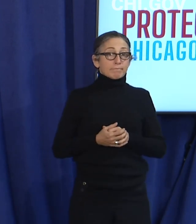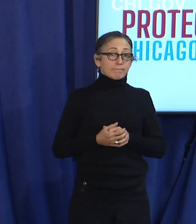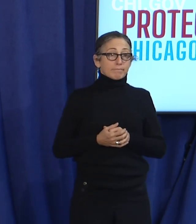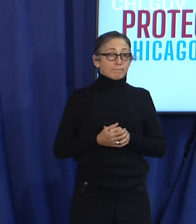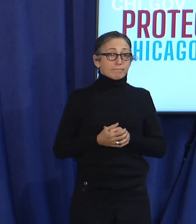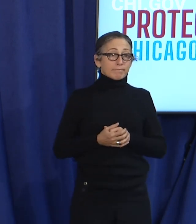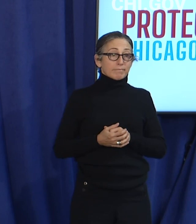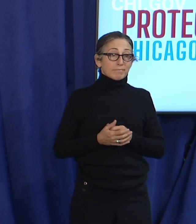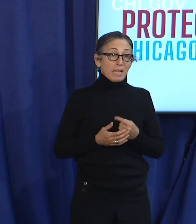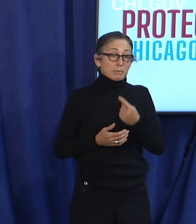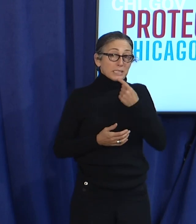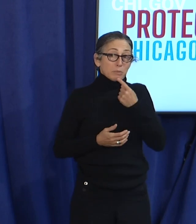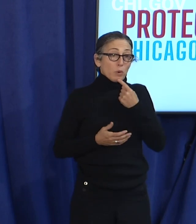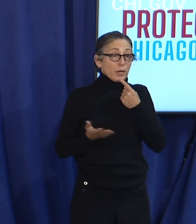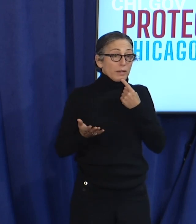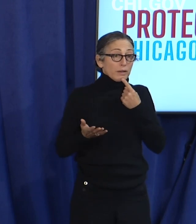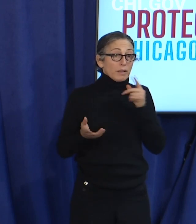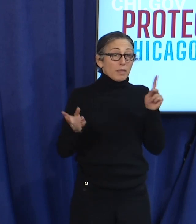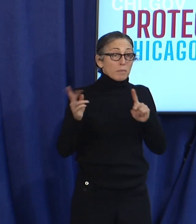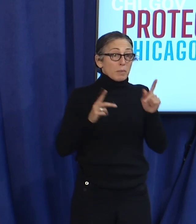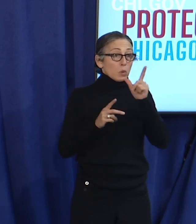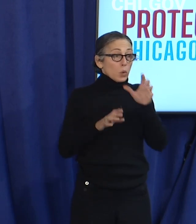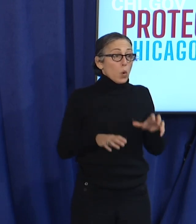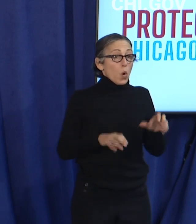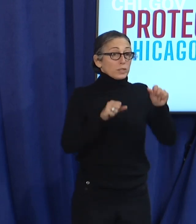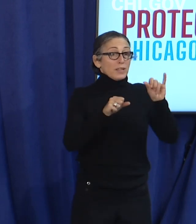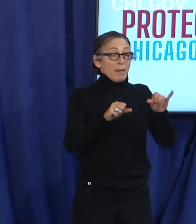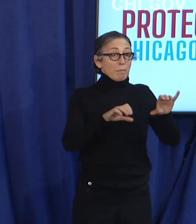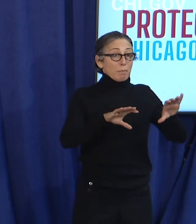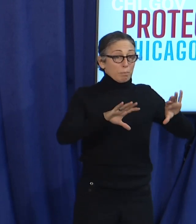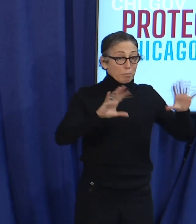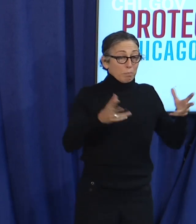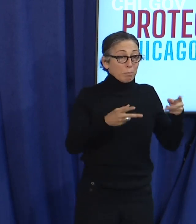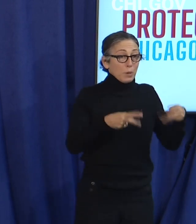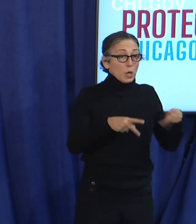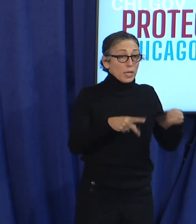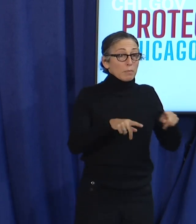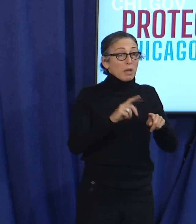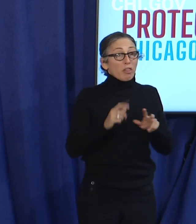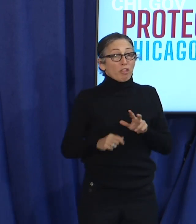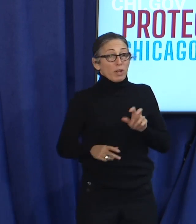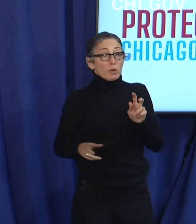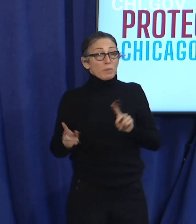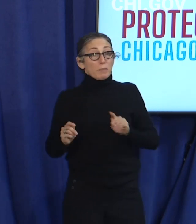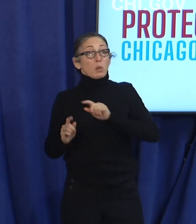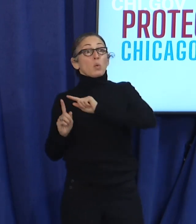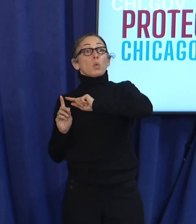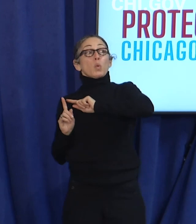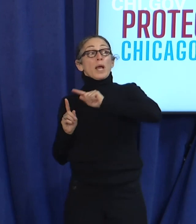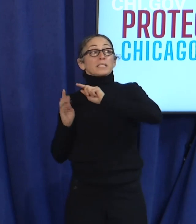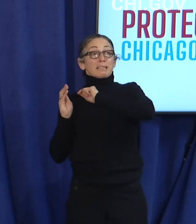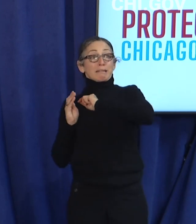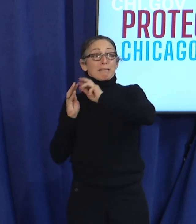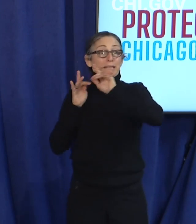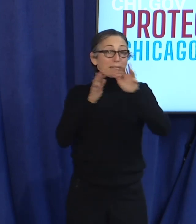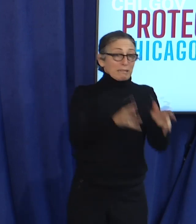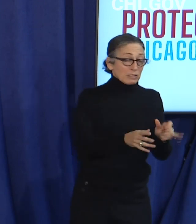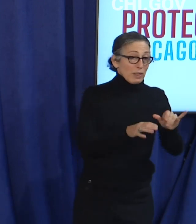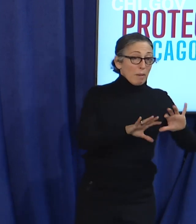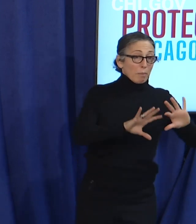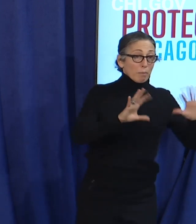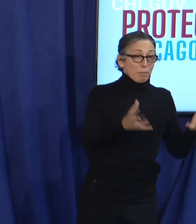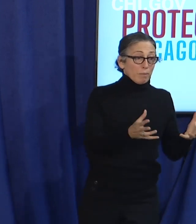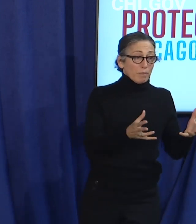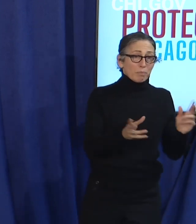certainly I'm disappointed with the people hosting that party, but I'm also disappointed with the 300 people who thought it was a good idea to go to a party. And, I saw